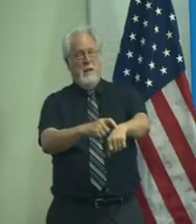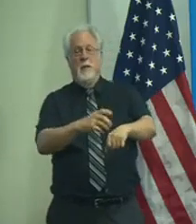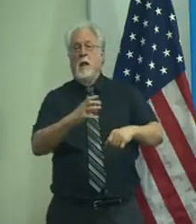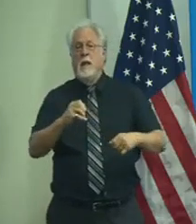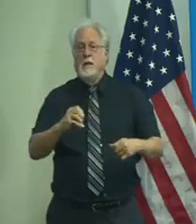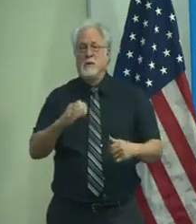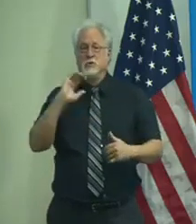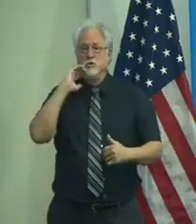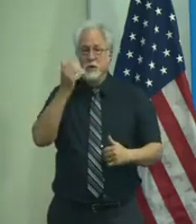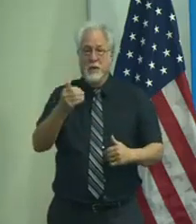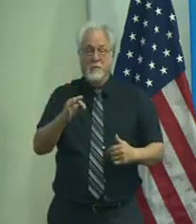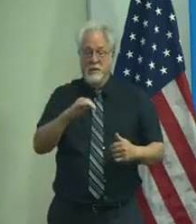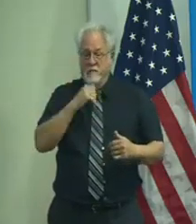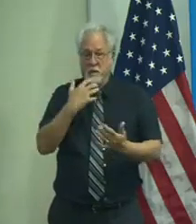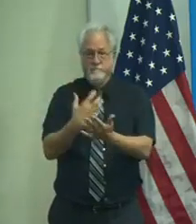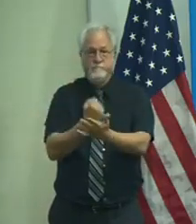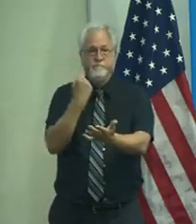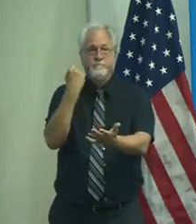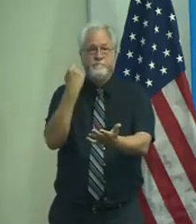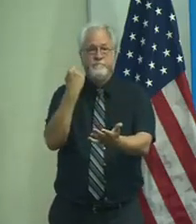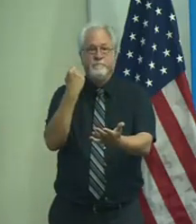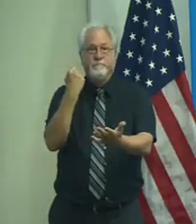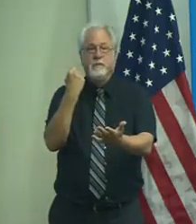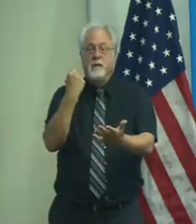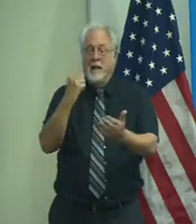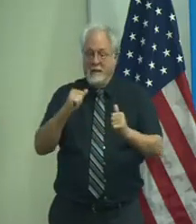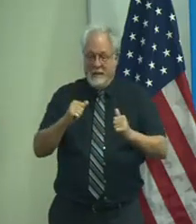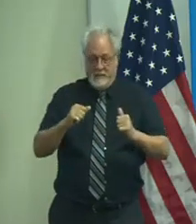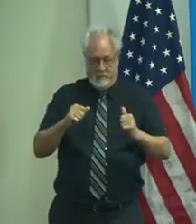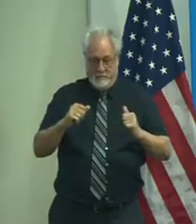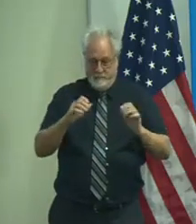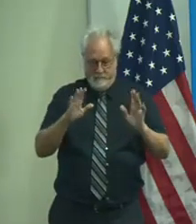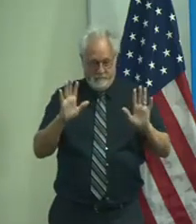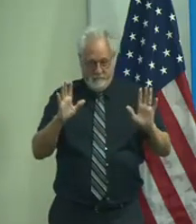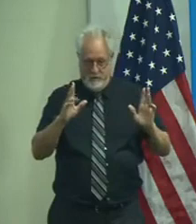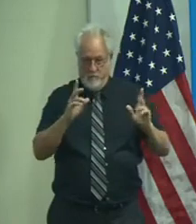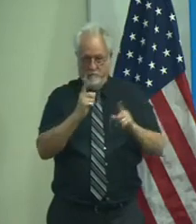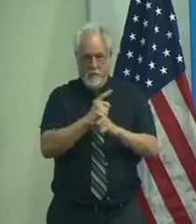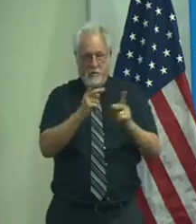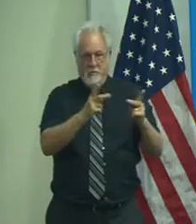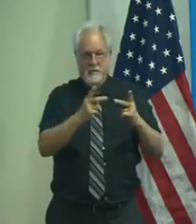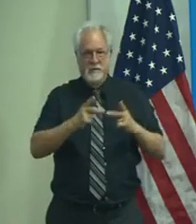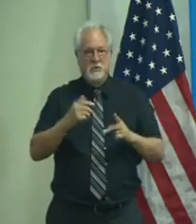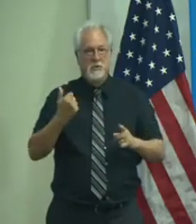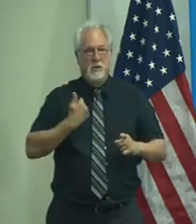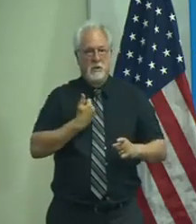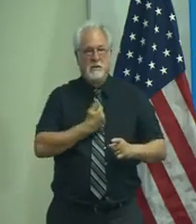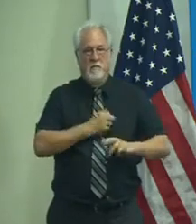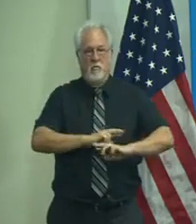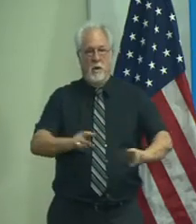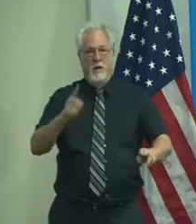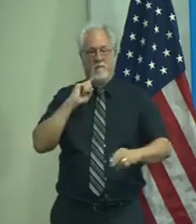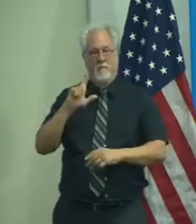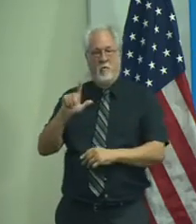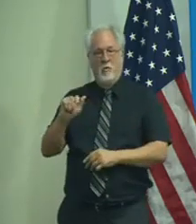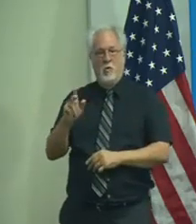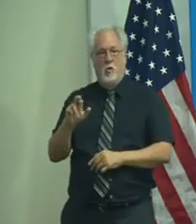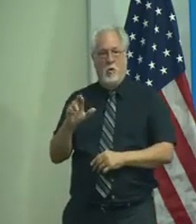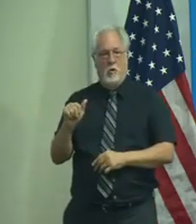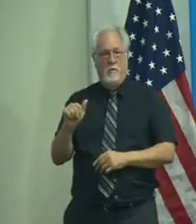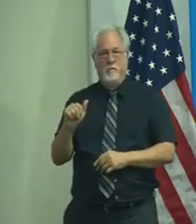would be a shame if we didn't take advantage of it so that we can properly position ourselves to be prepared for Hurricane